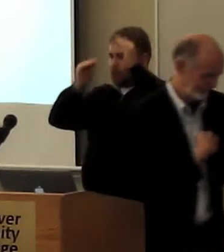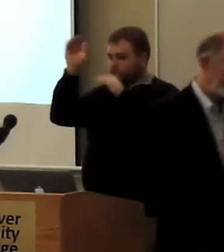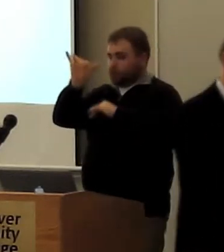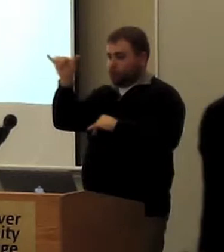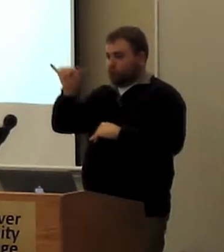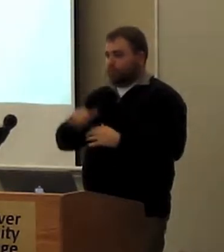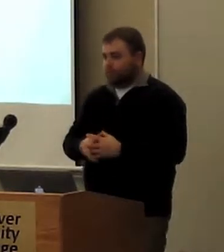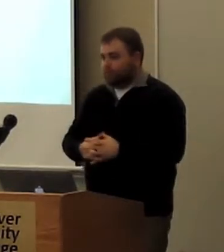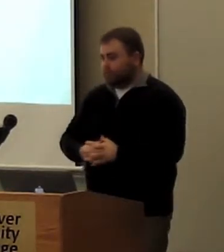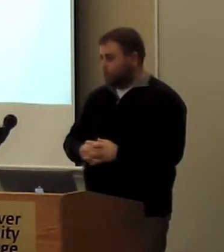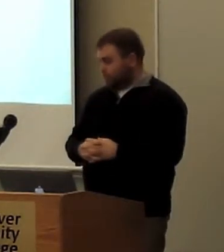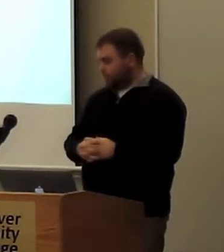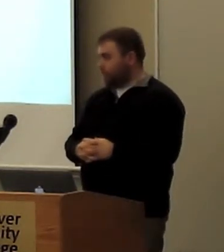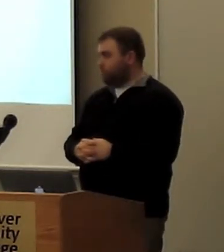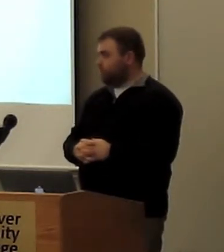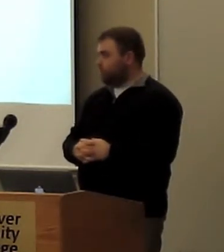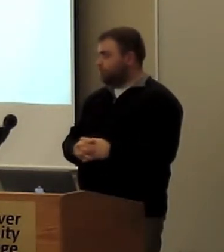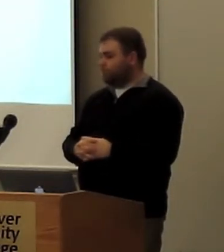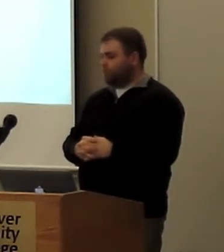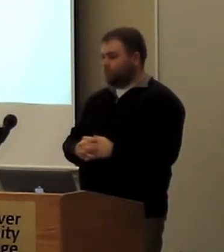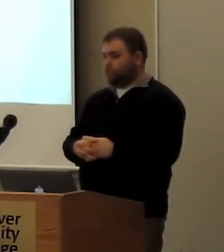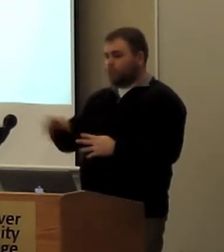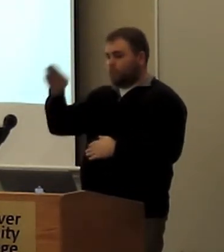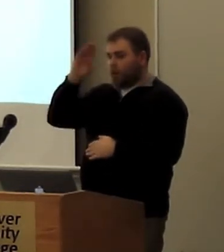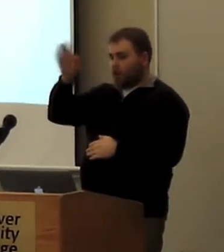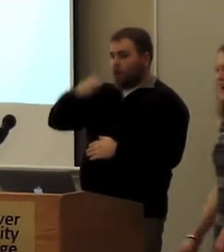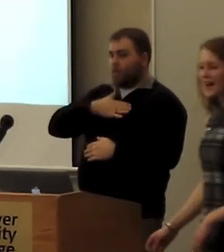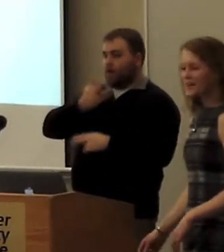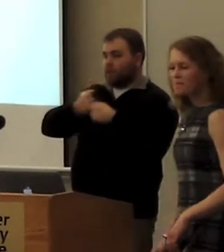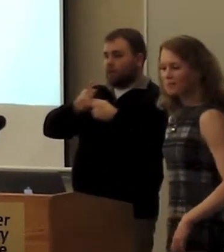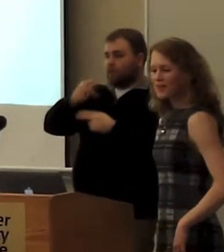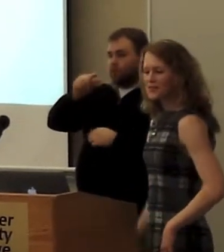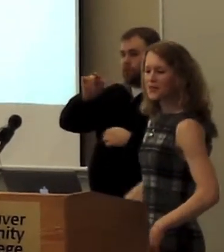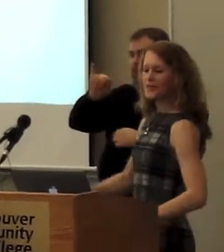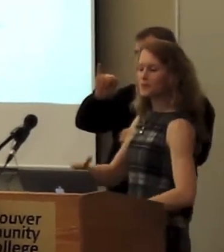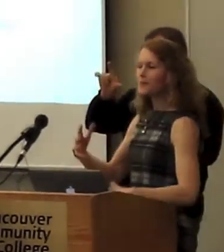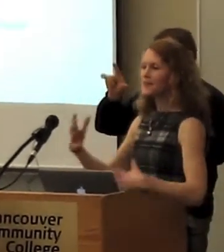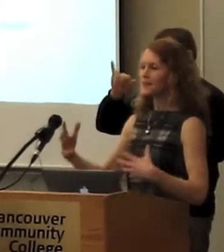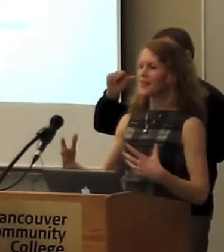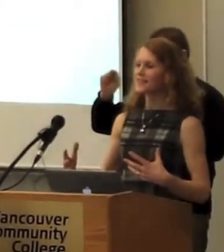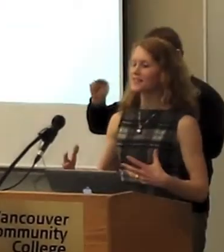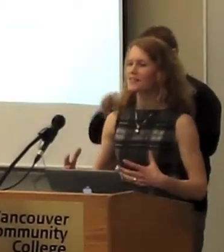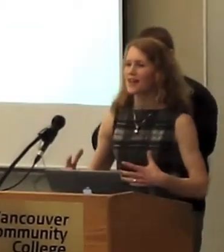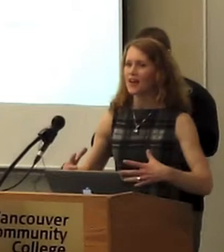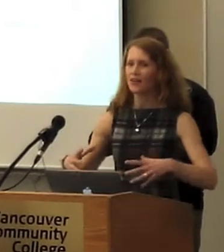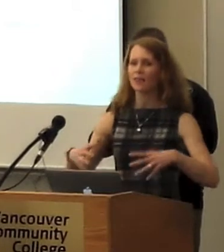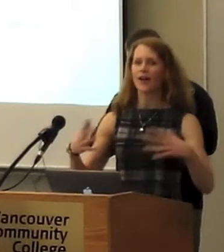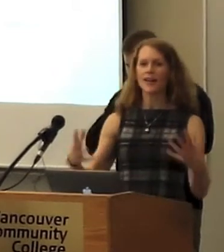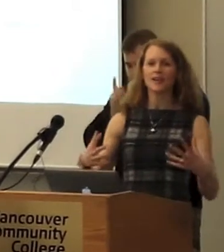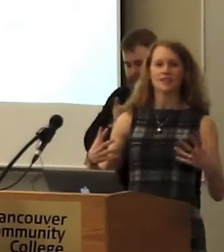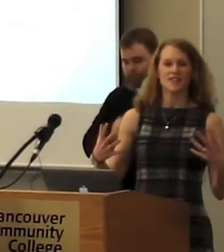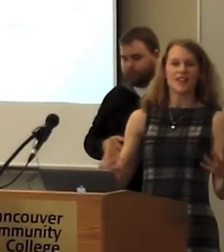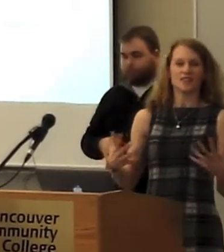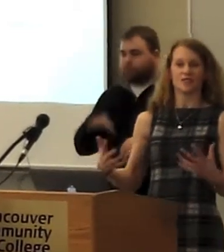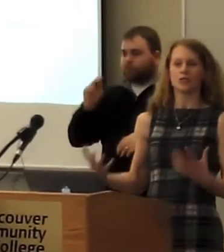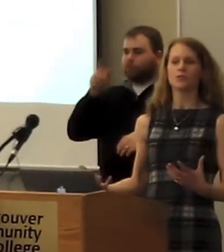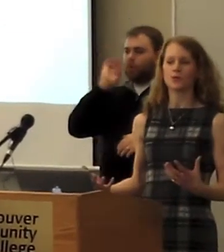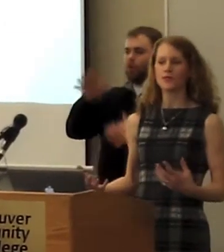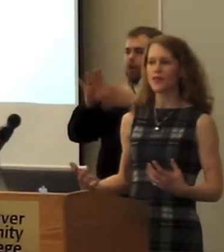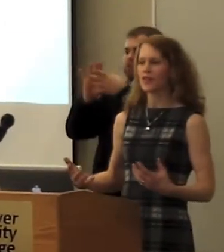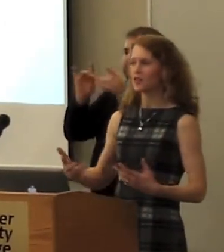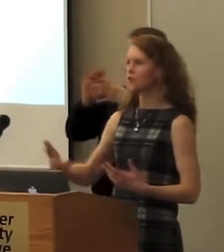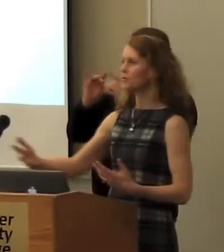Okay. Hello, everybody. I'm Gillian. So yes, we'll be discussing today a variety of sets